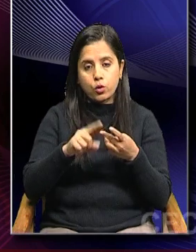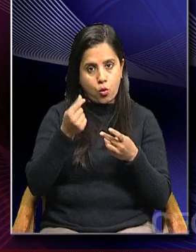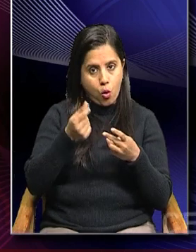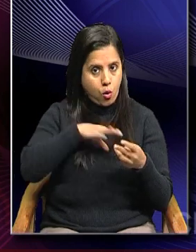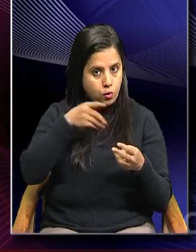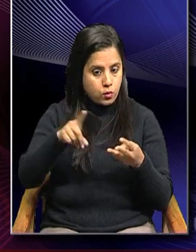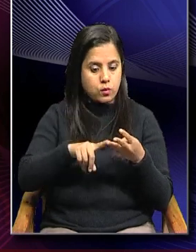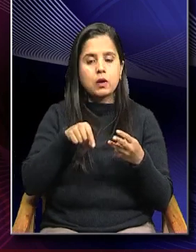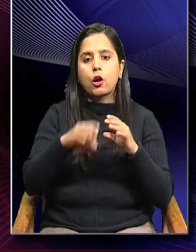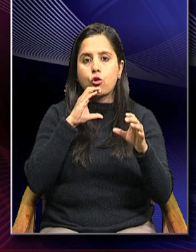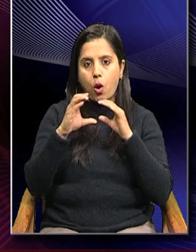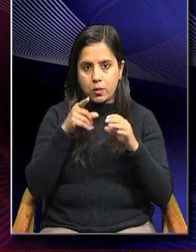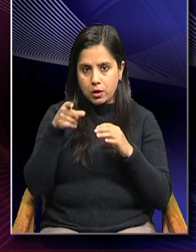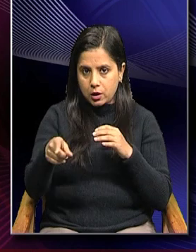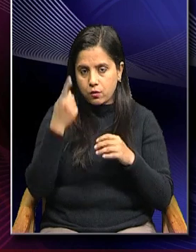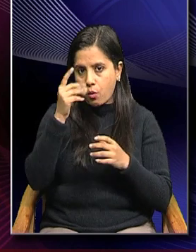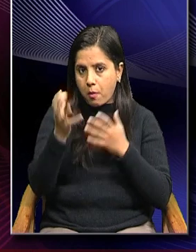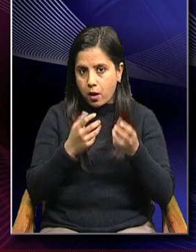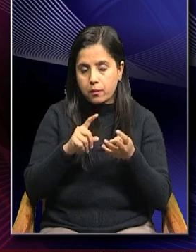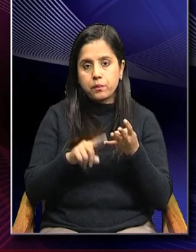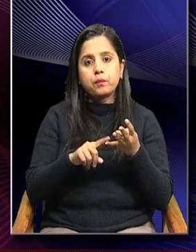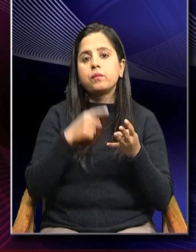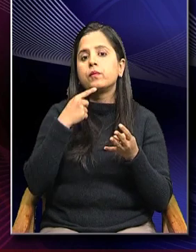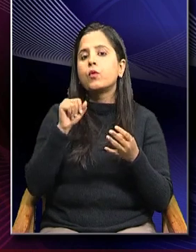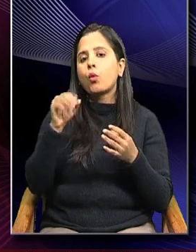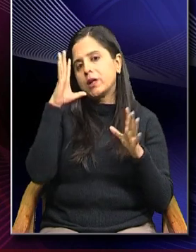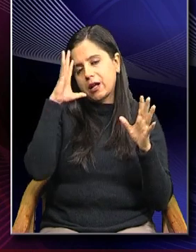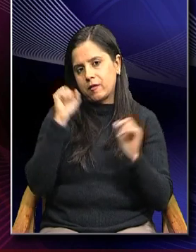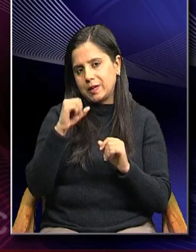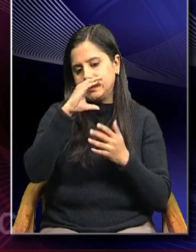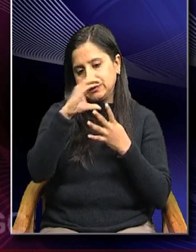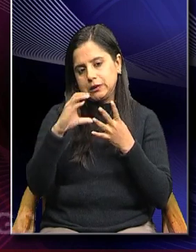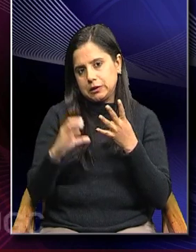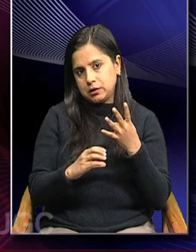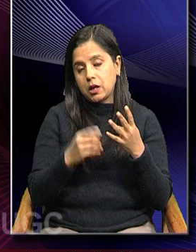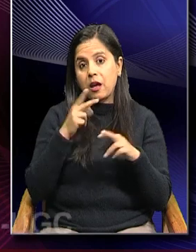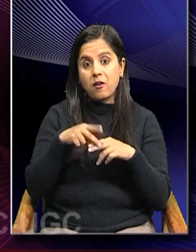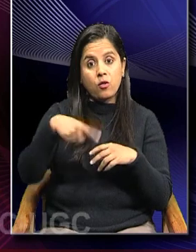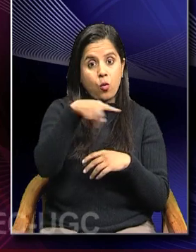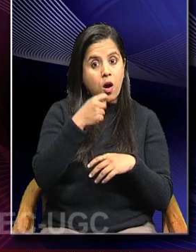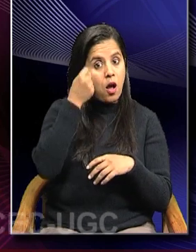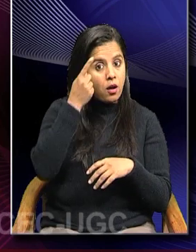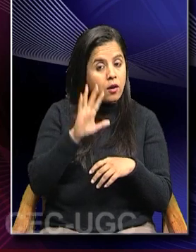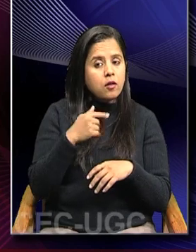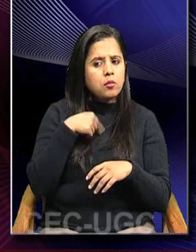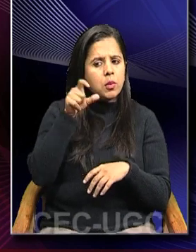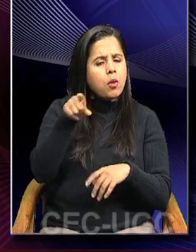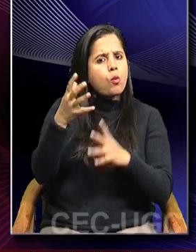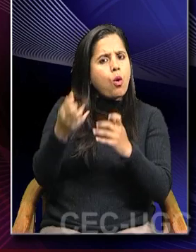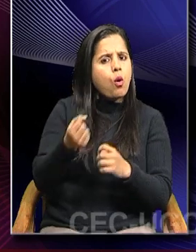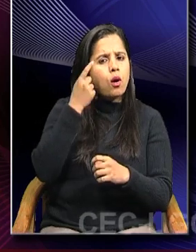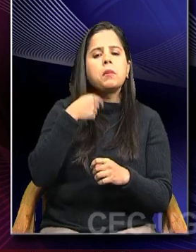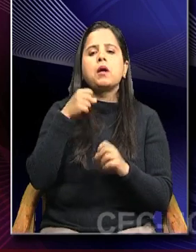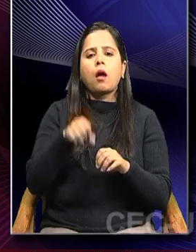is communication to them, and fourth one is their convenience. So if we understand our customers, we can ensure the